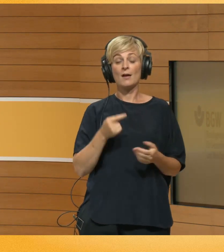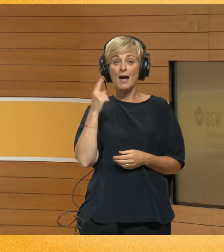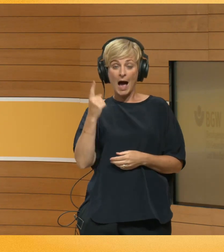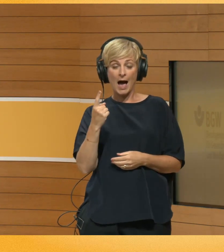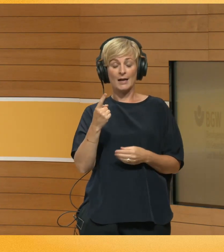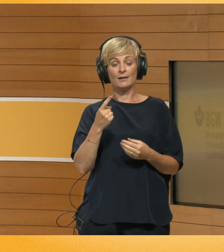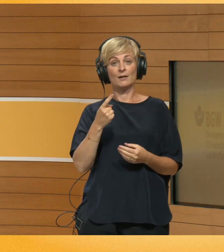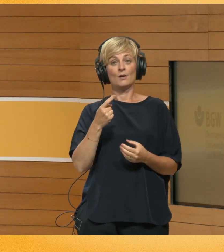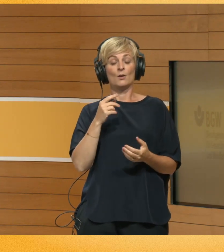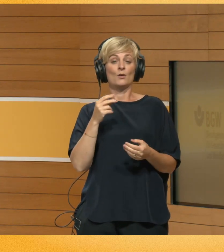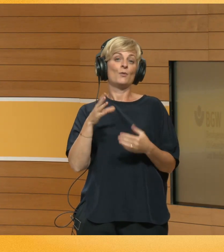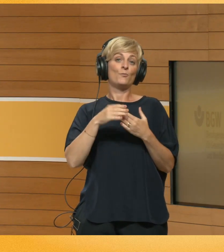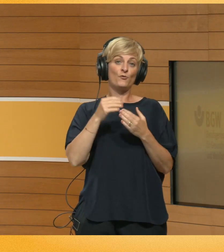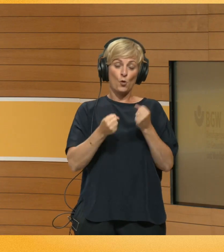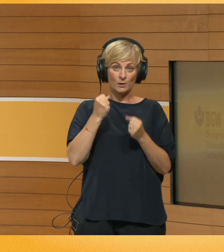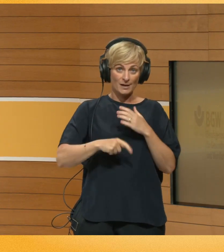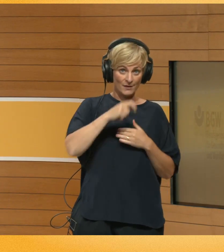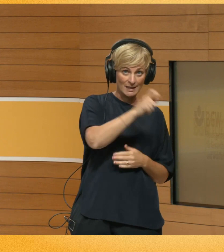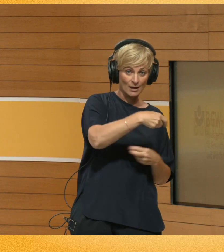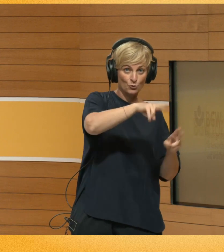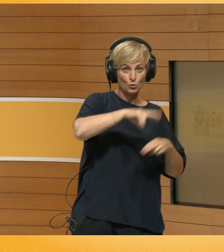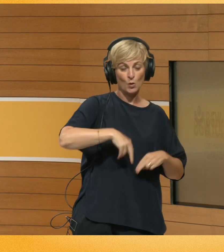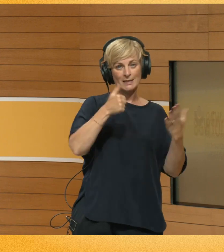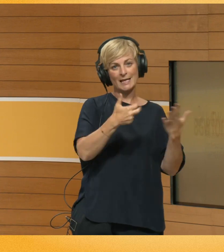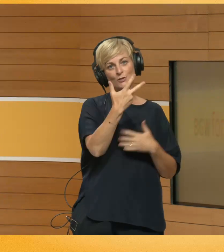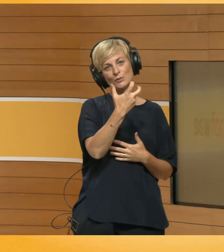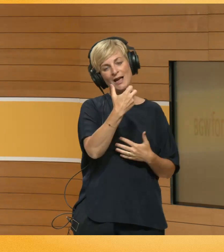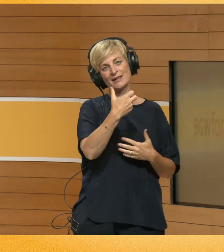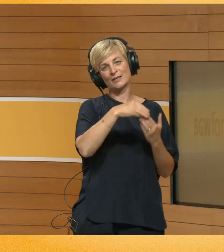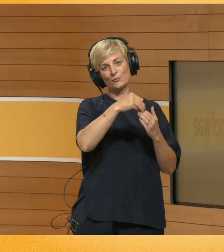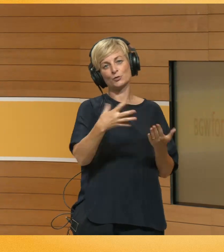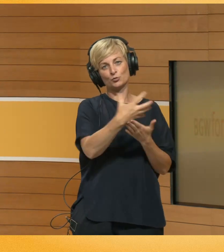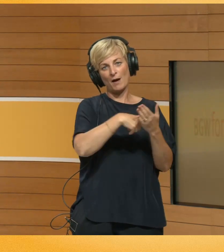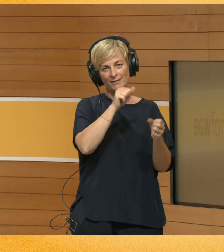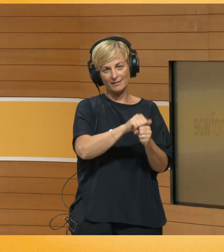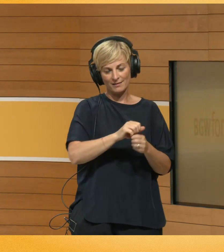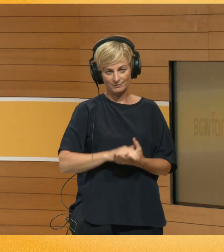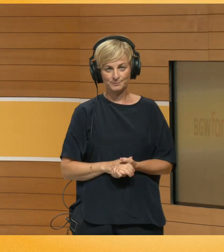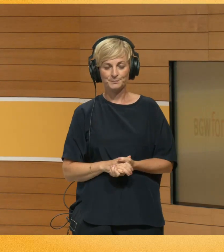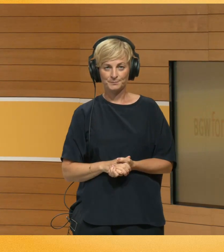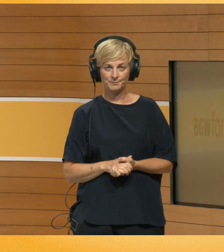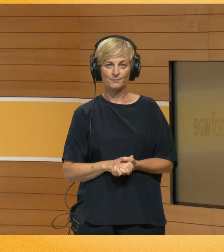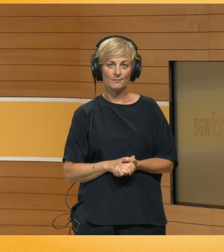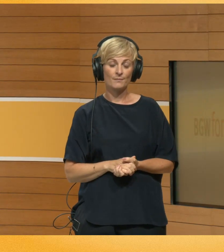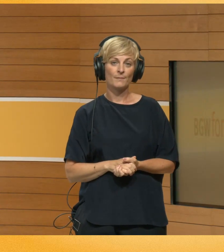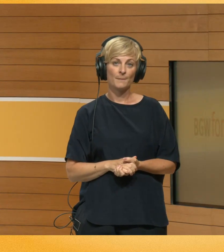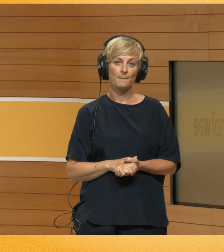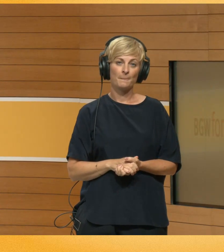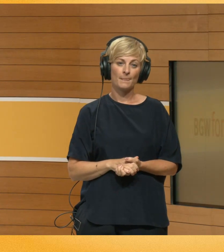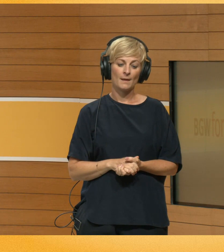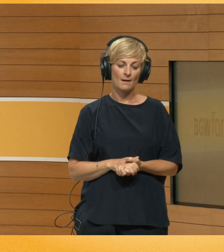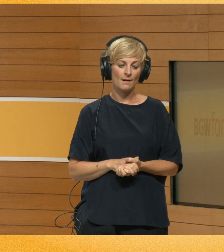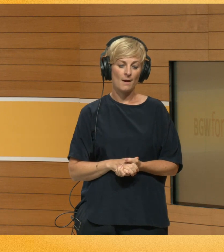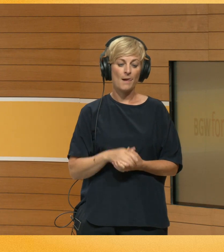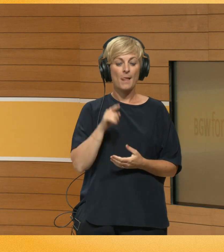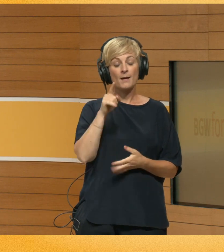intervention. There's a huge opportunity, as I mentioned here. This is some of the lessons from COVID. Better health